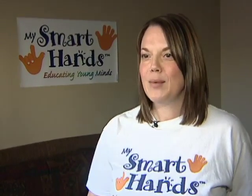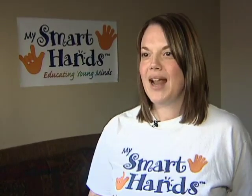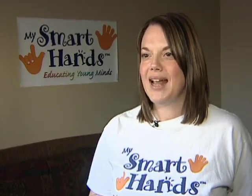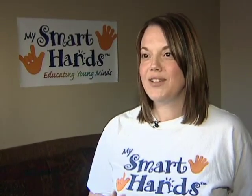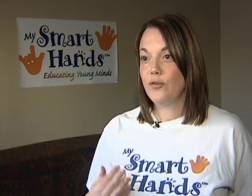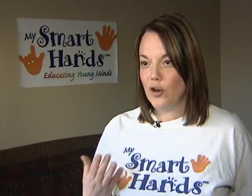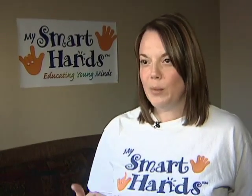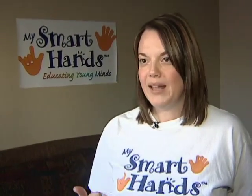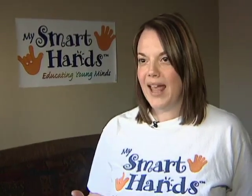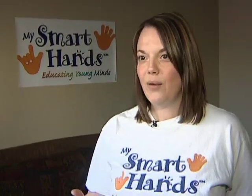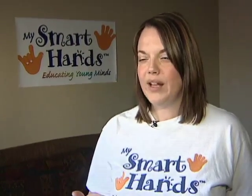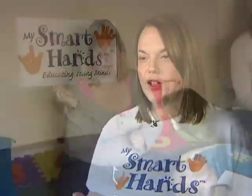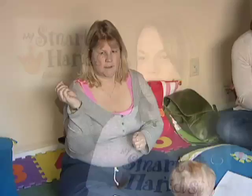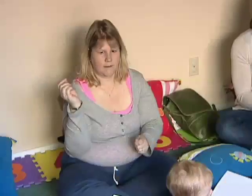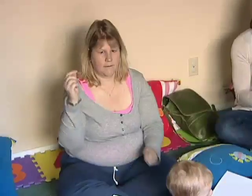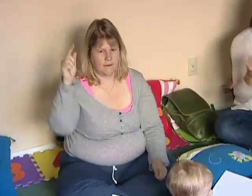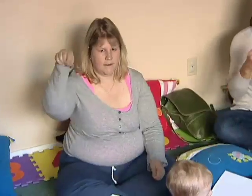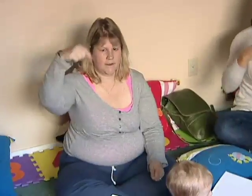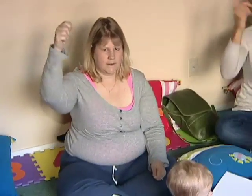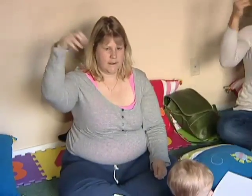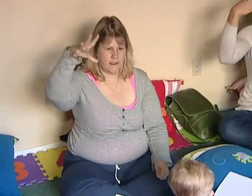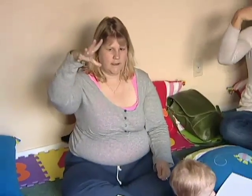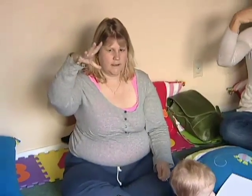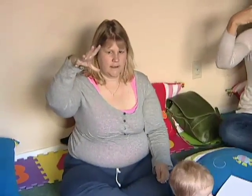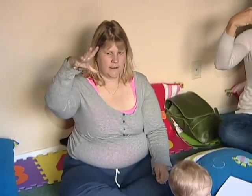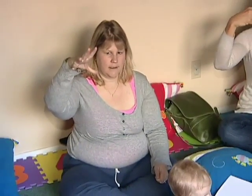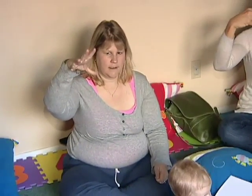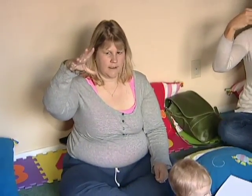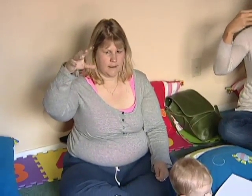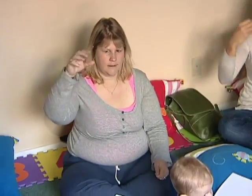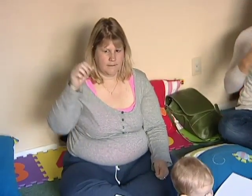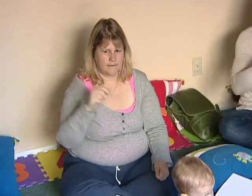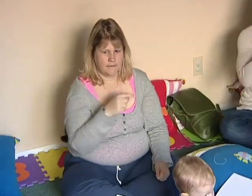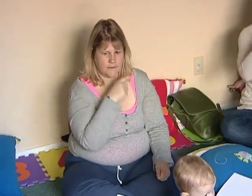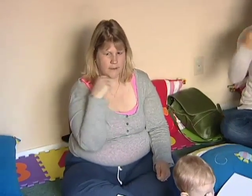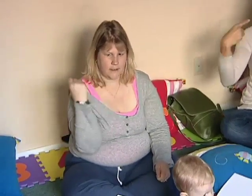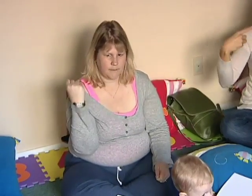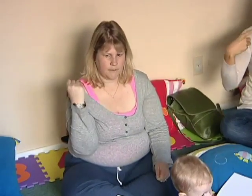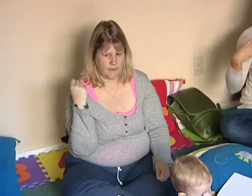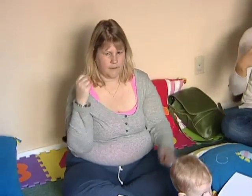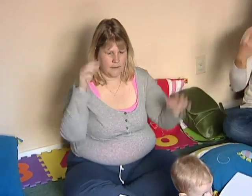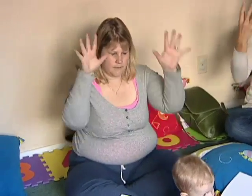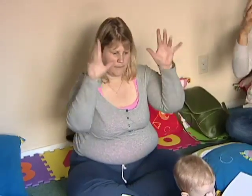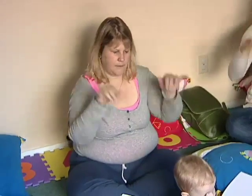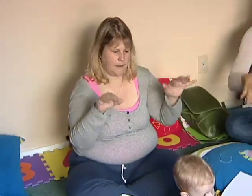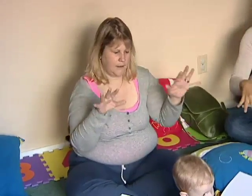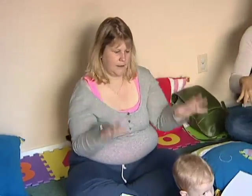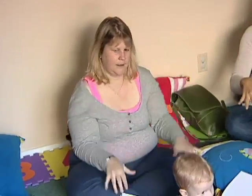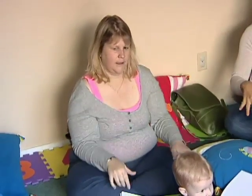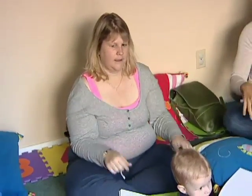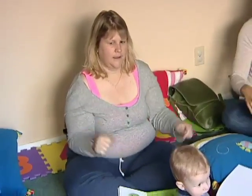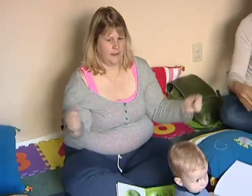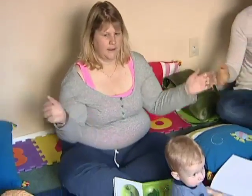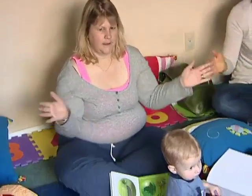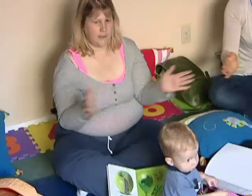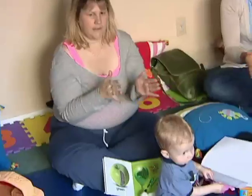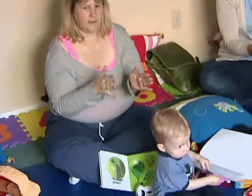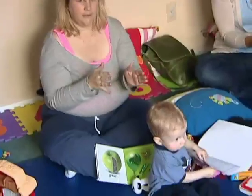the brain as verbal language. So now you've got two places to recall the same information. So it's really beneficial for kids. Which is exactly